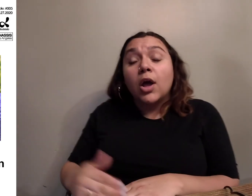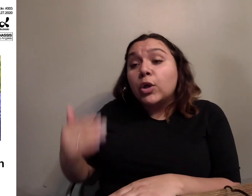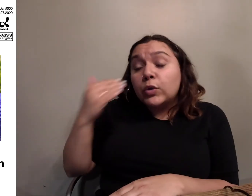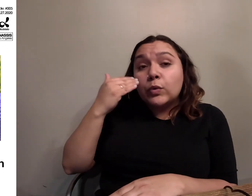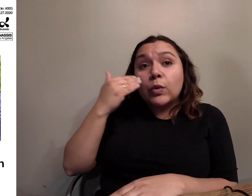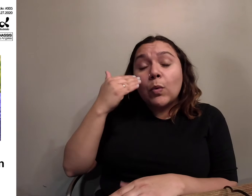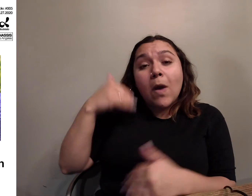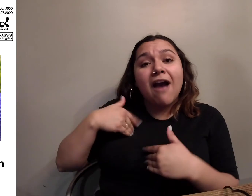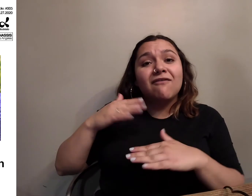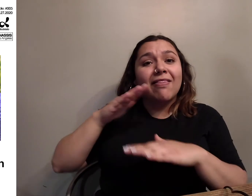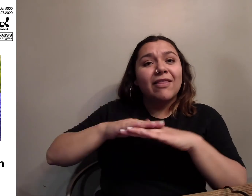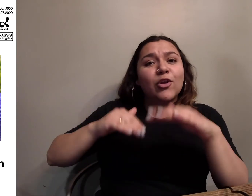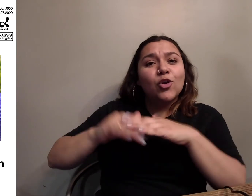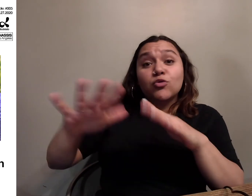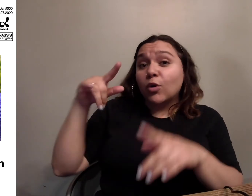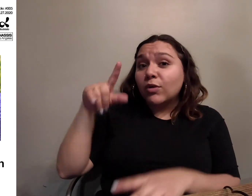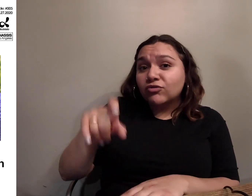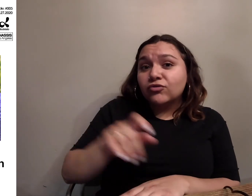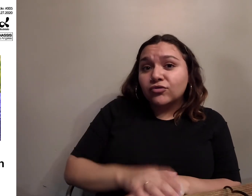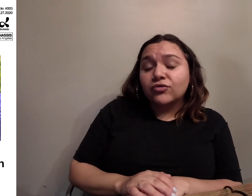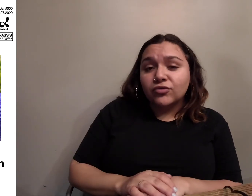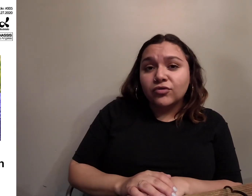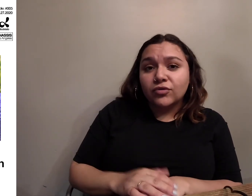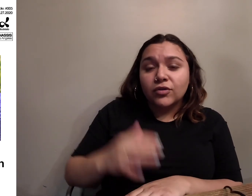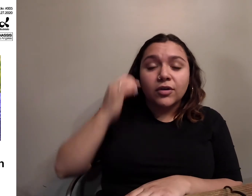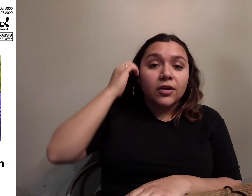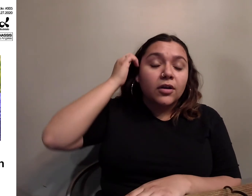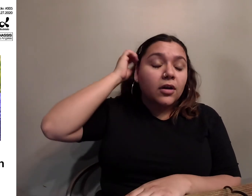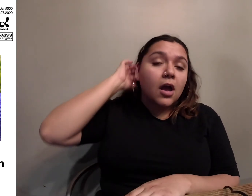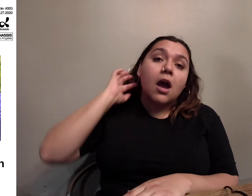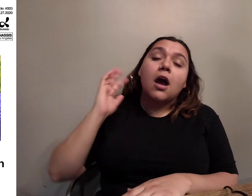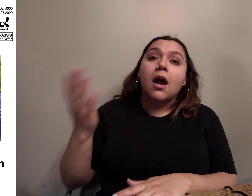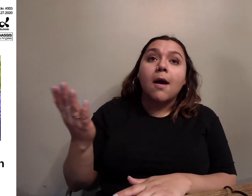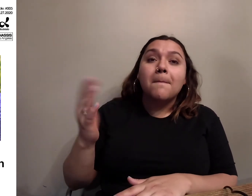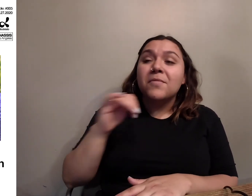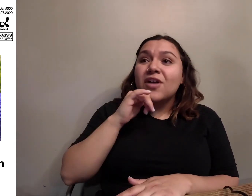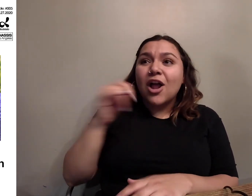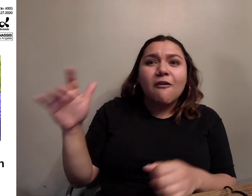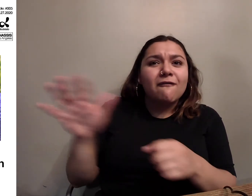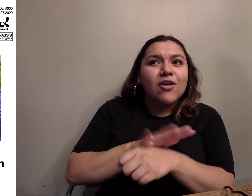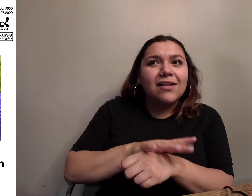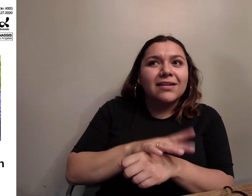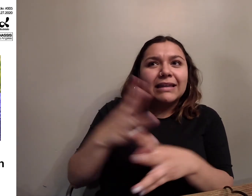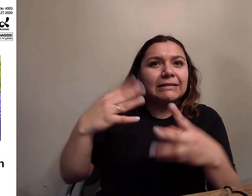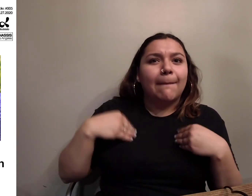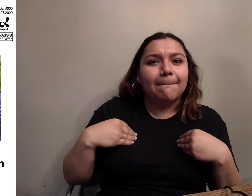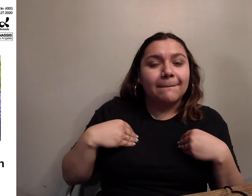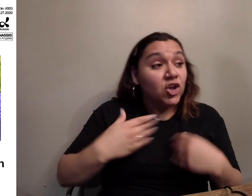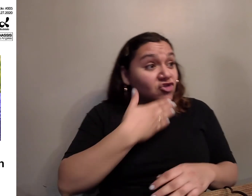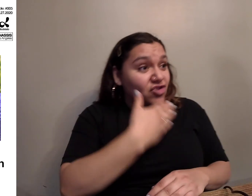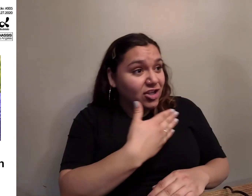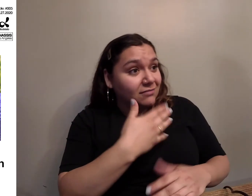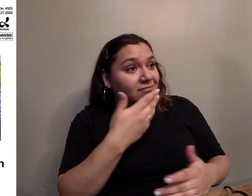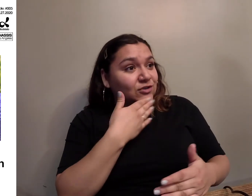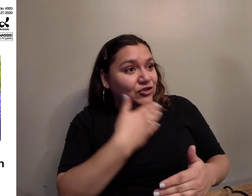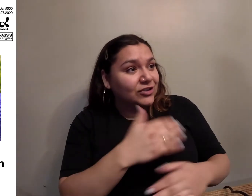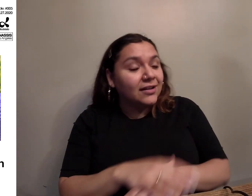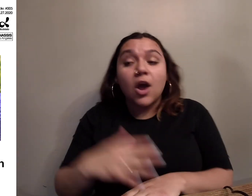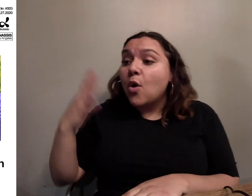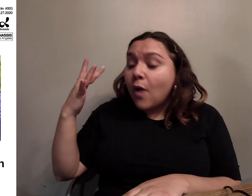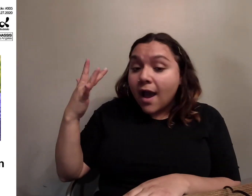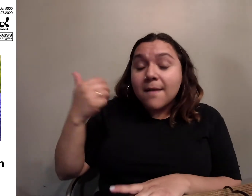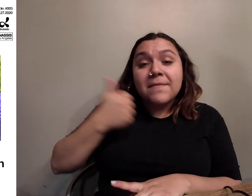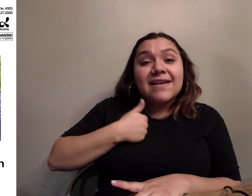There's a layer to your question that I do not completely accept. Good. Because I